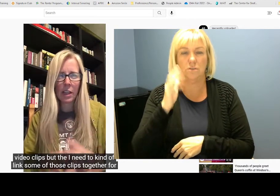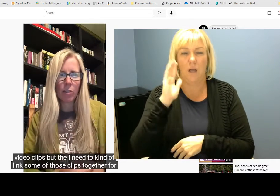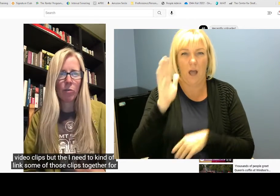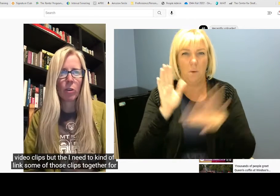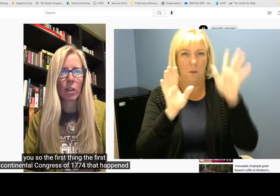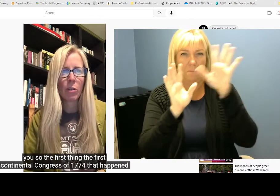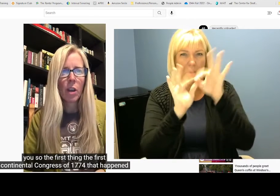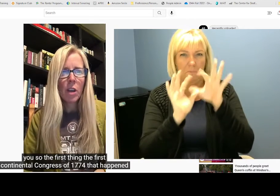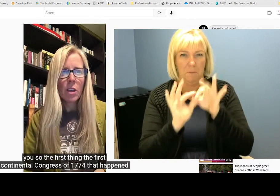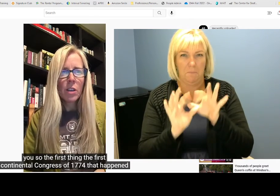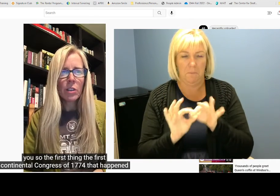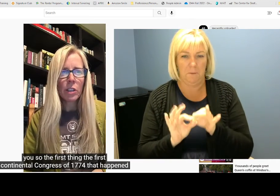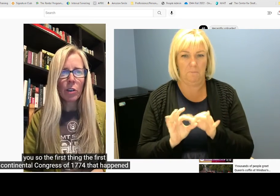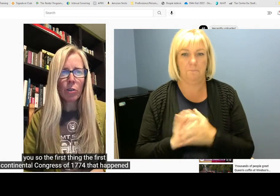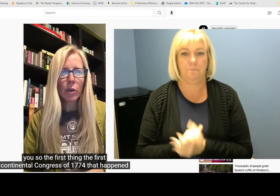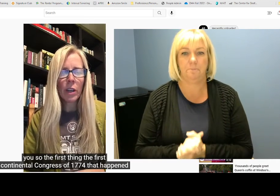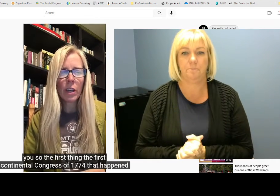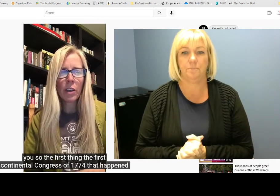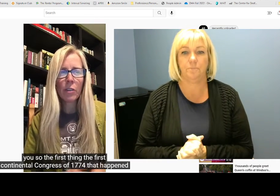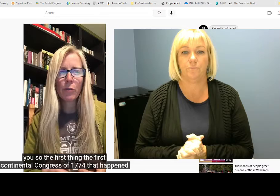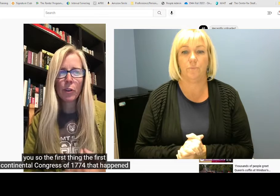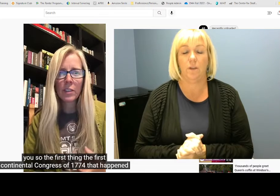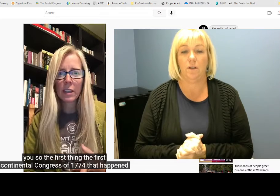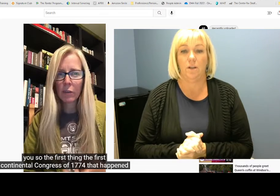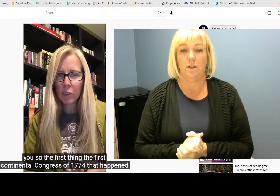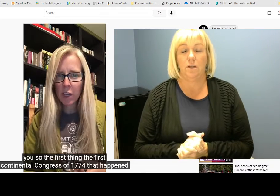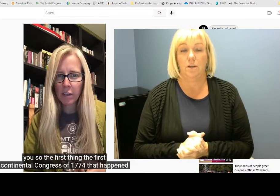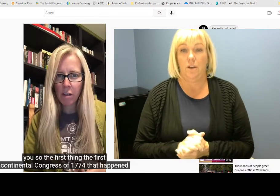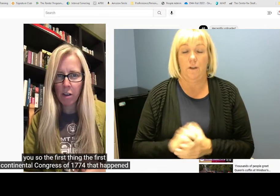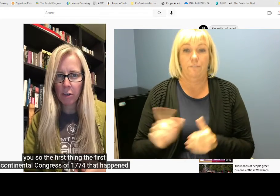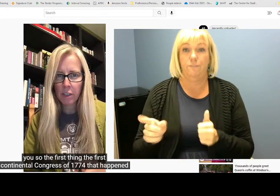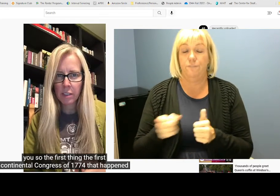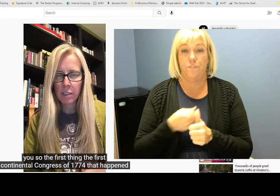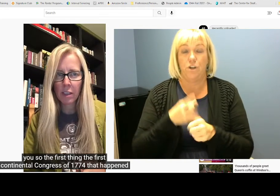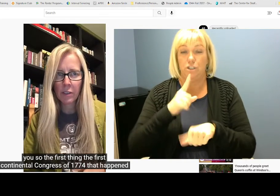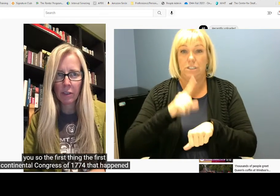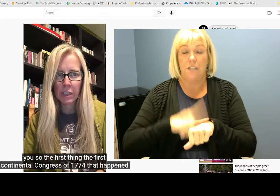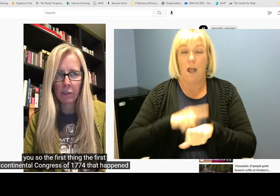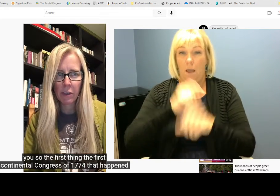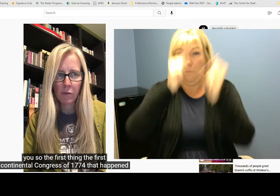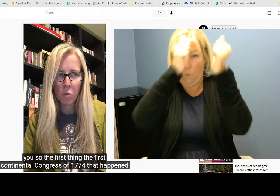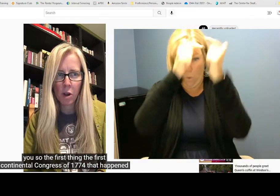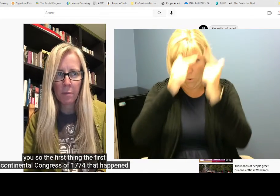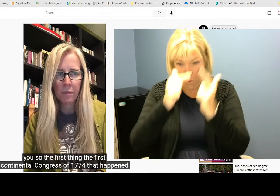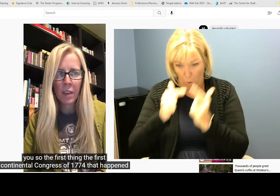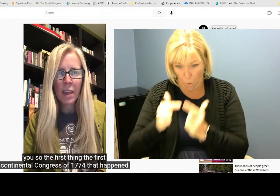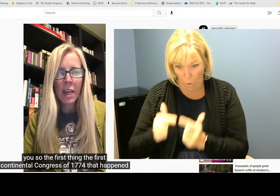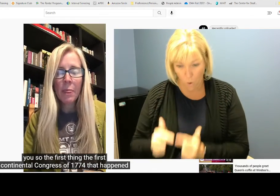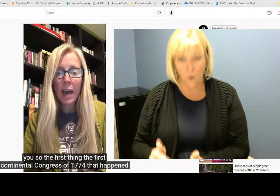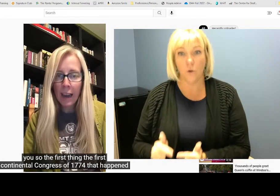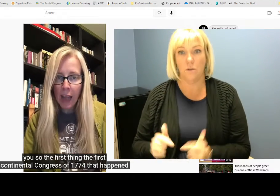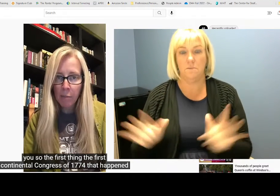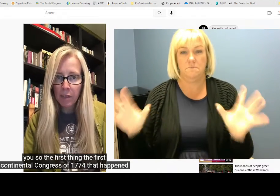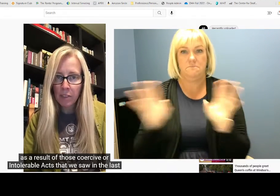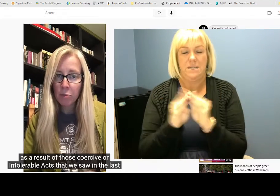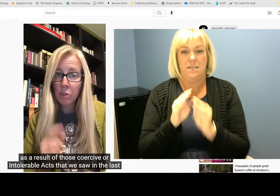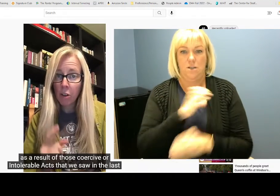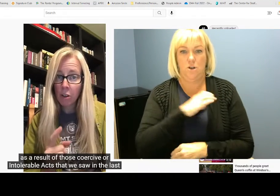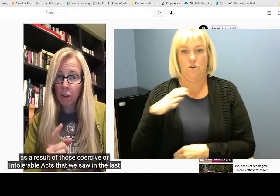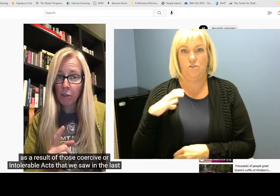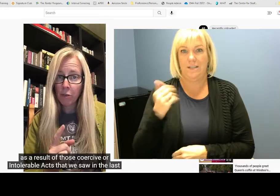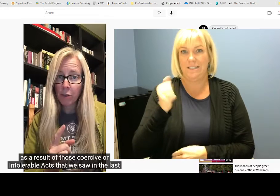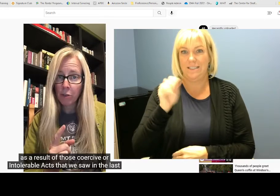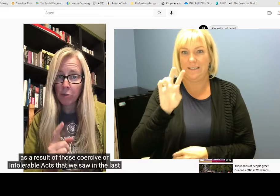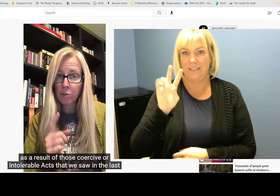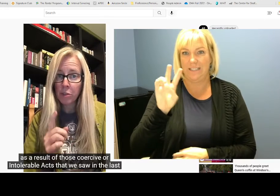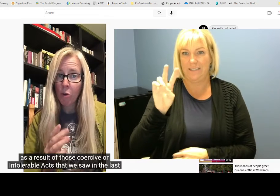clips together for you. So the first thing, the First Continental Congress of 1774, that happened as a